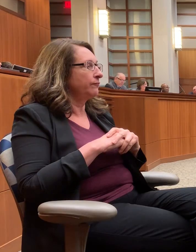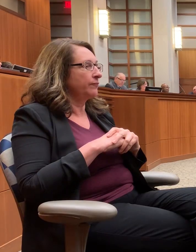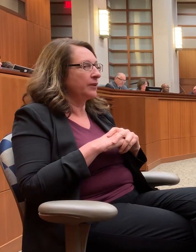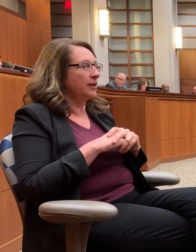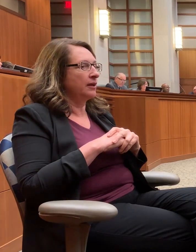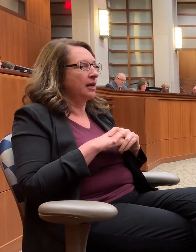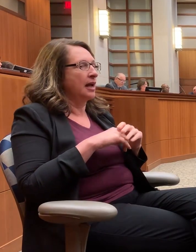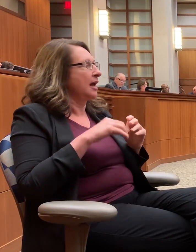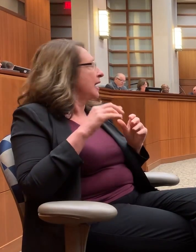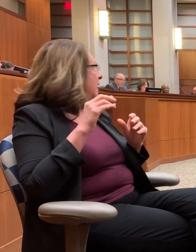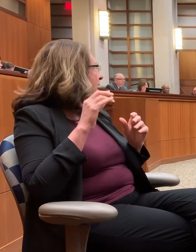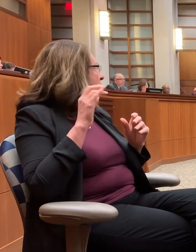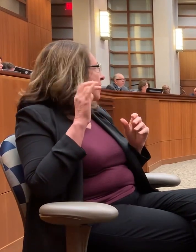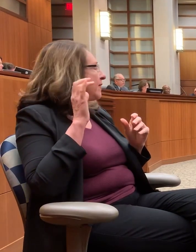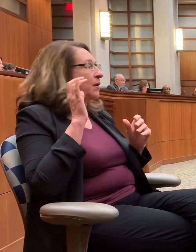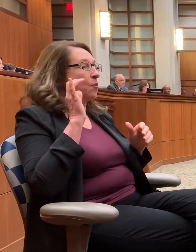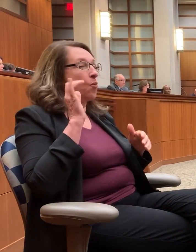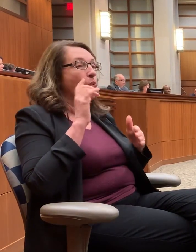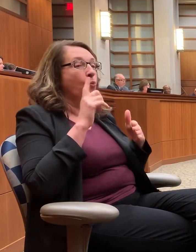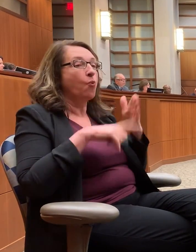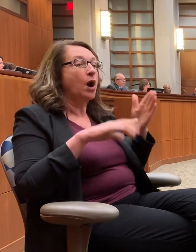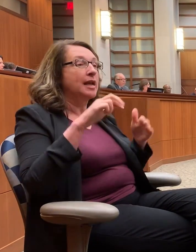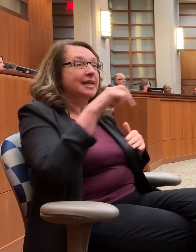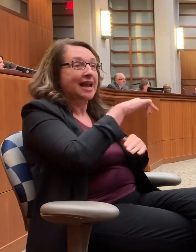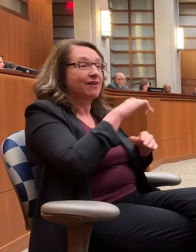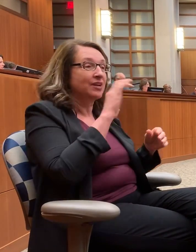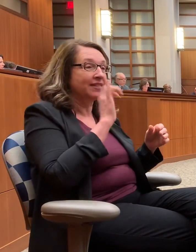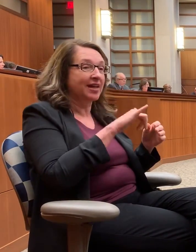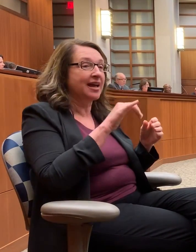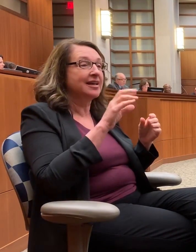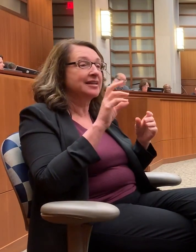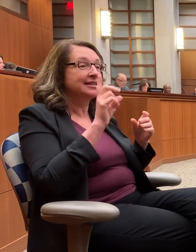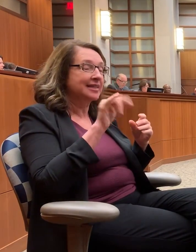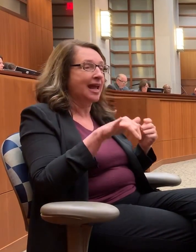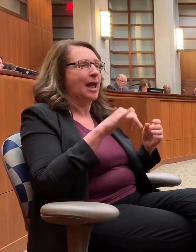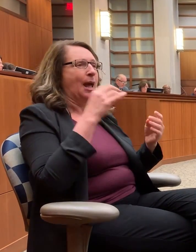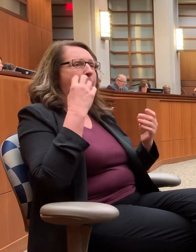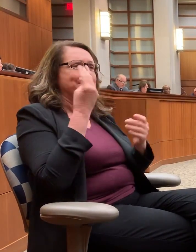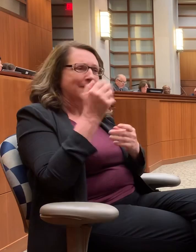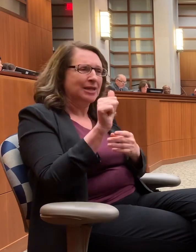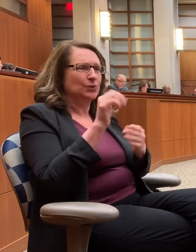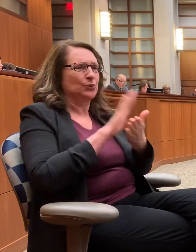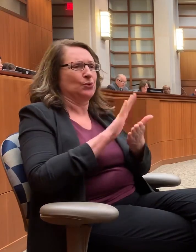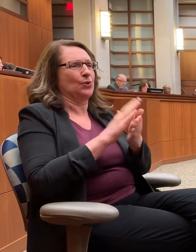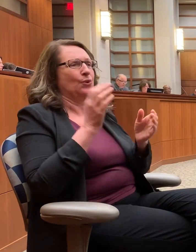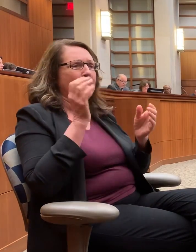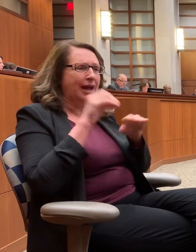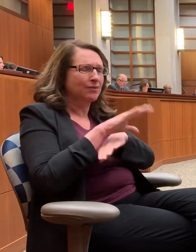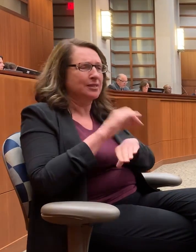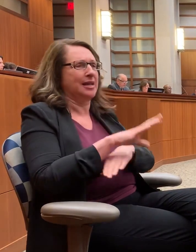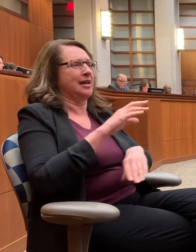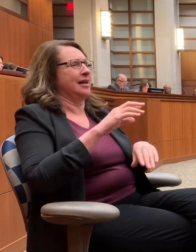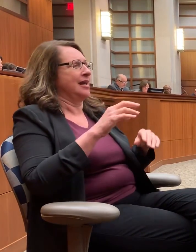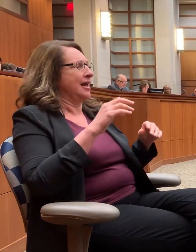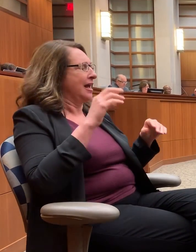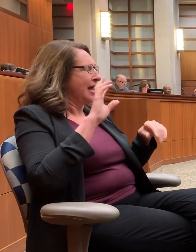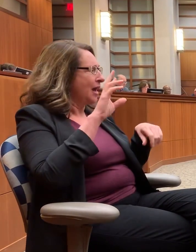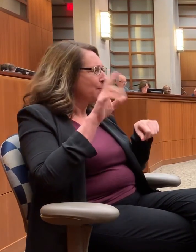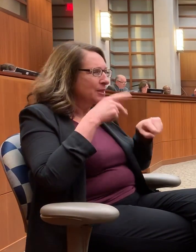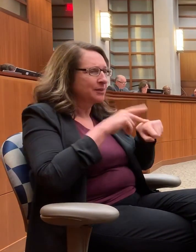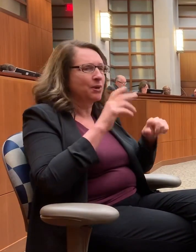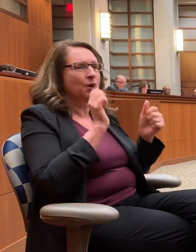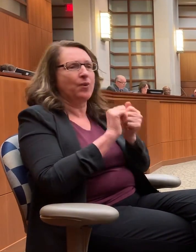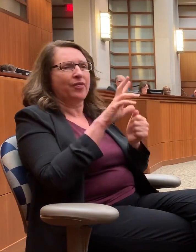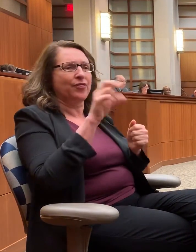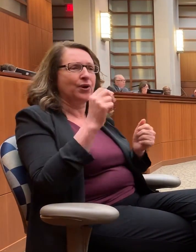This is what walked out the door that day. Masters in school counseling, special school principal with 30 graduate